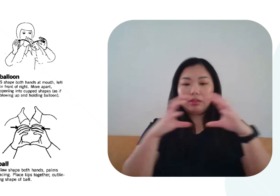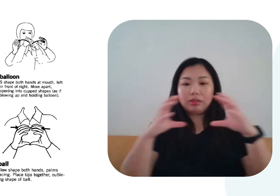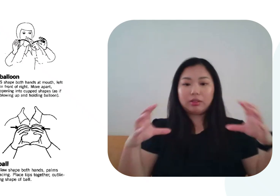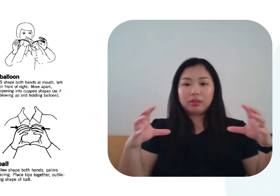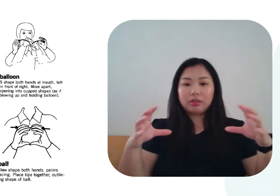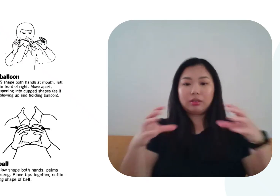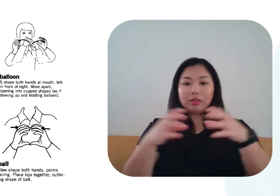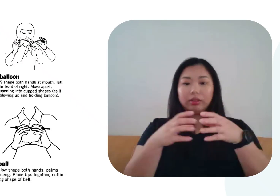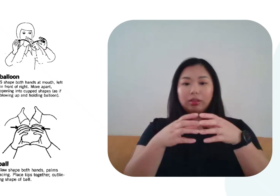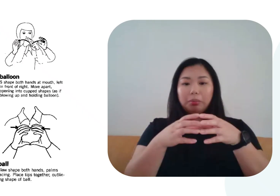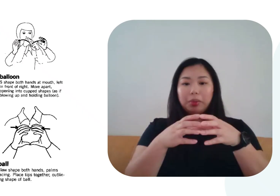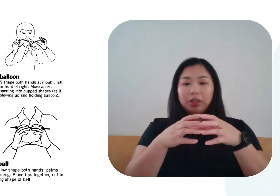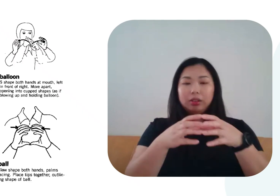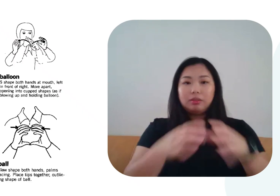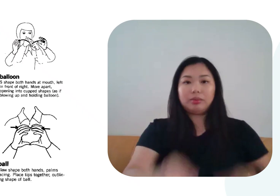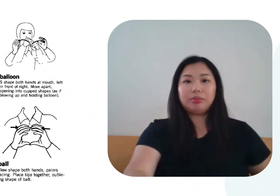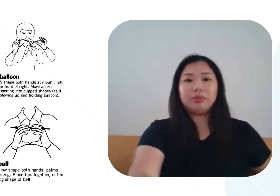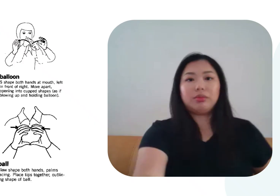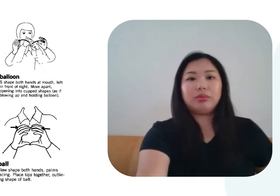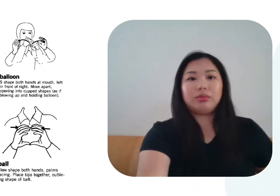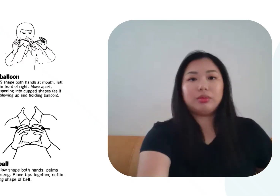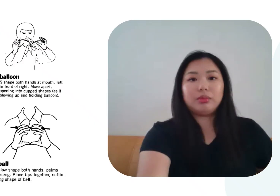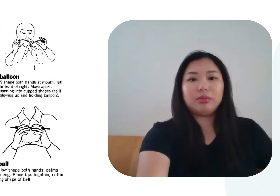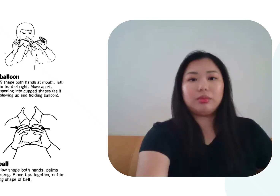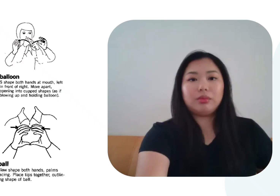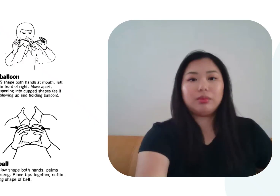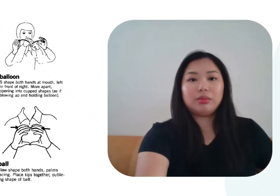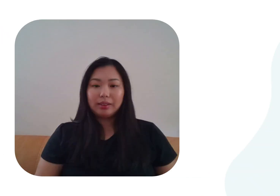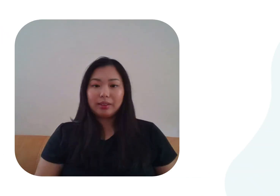Ball, ball.